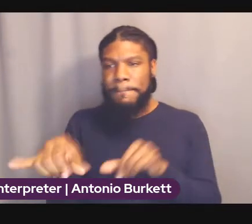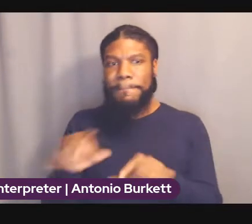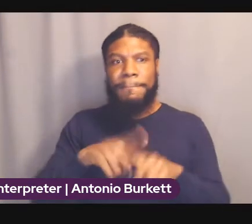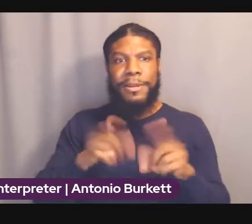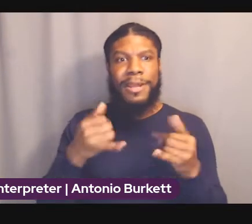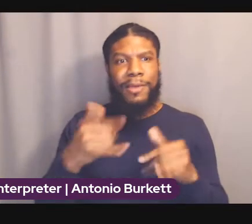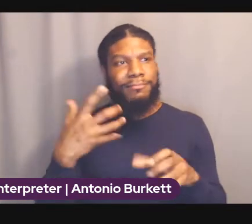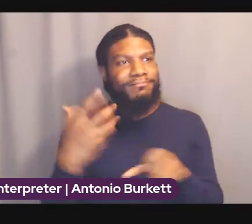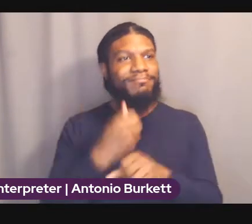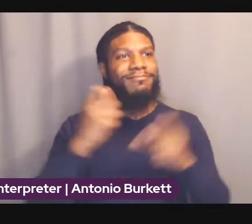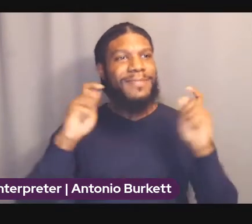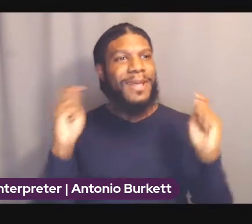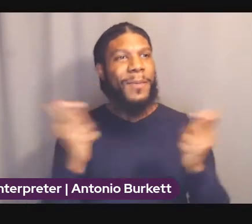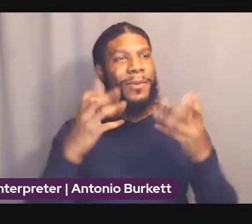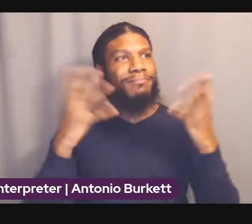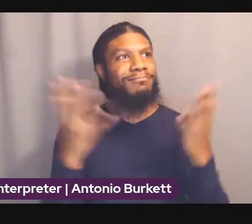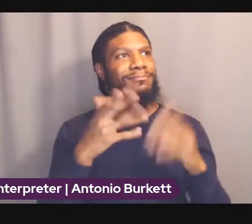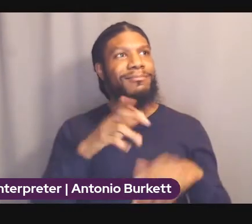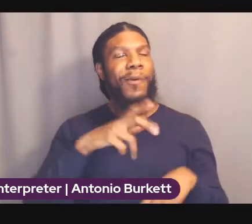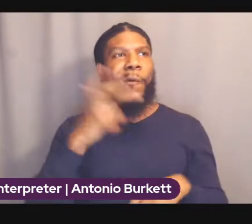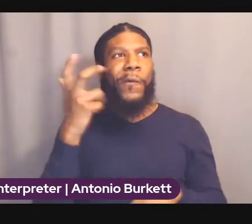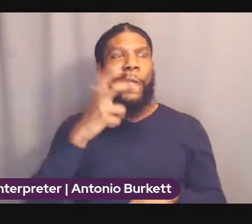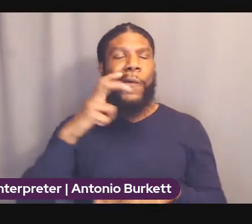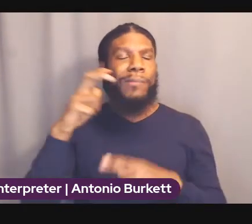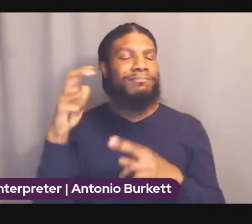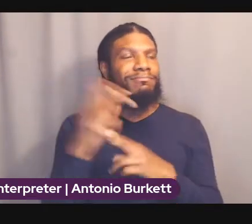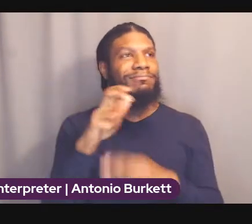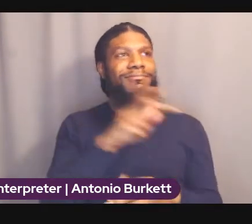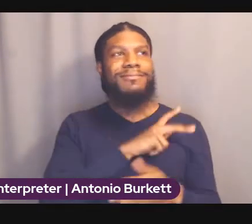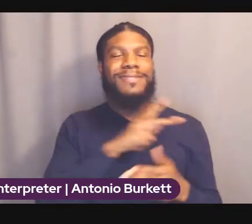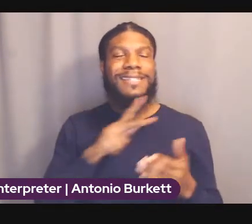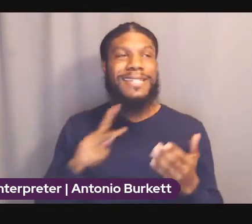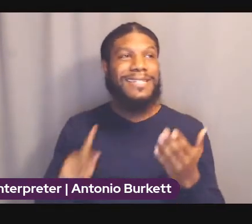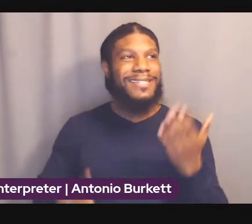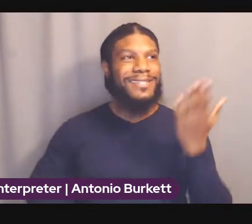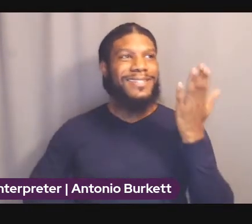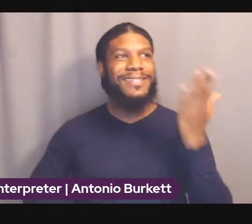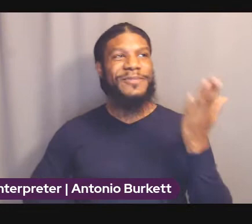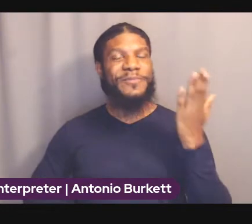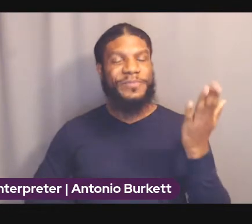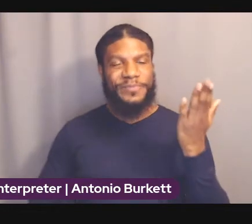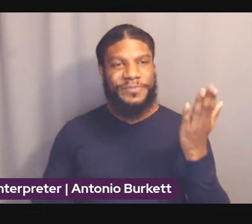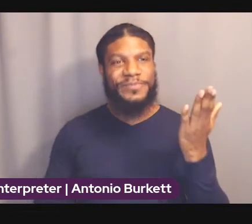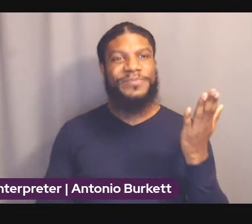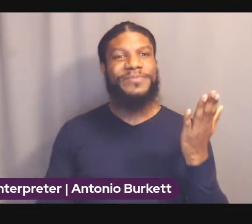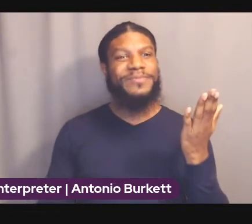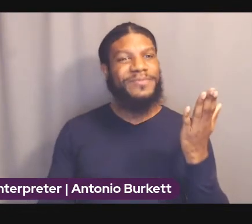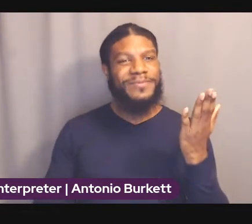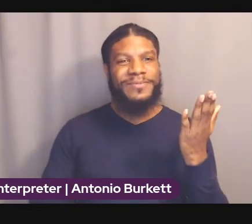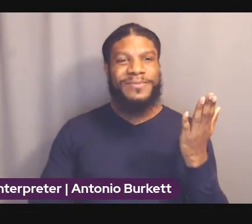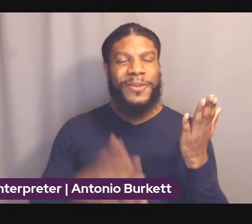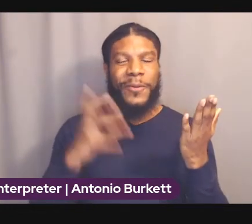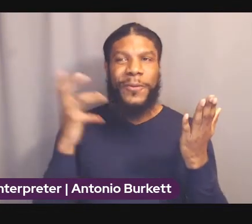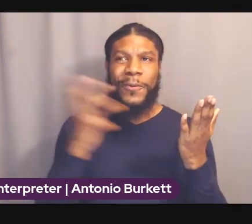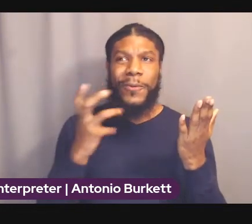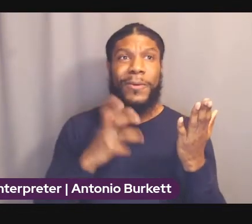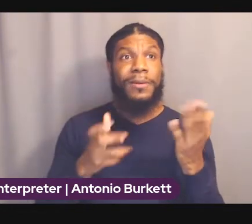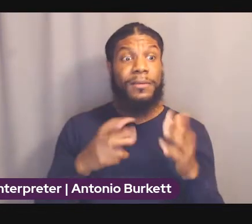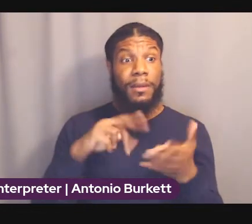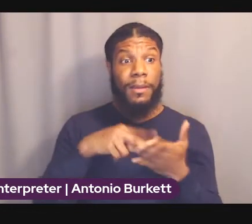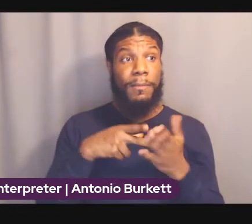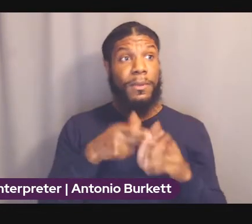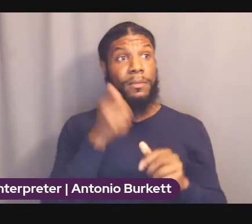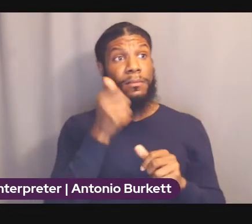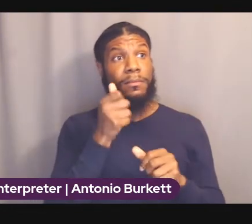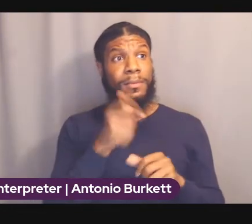give God a hand of praise for being our triumphant king. Ah. Death could not hold you